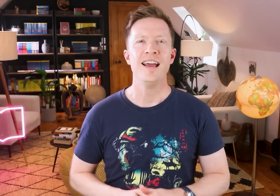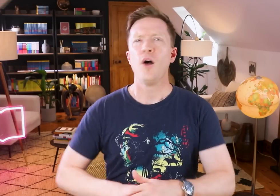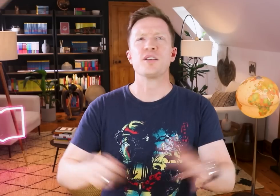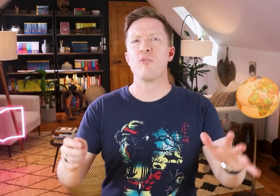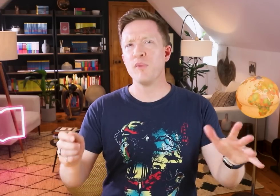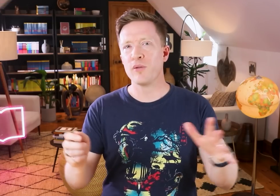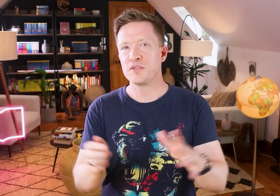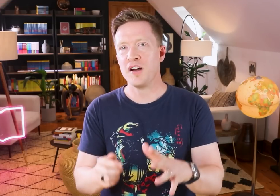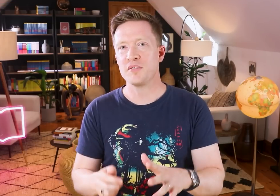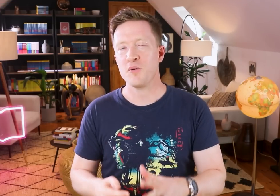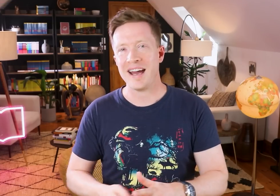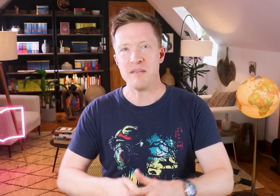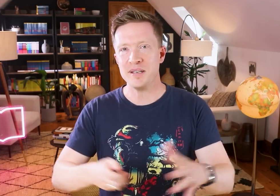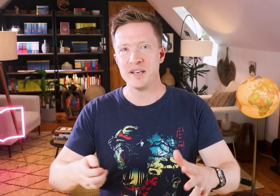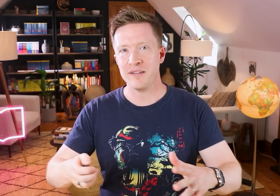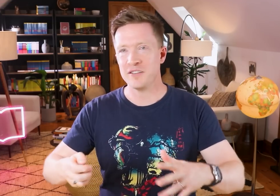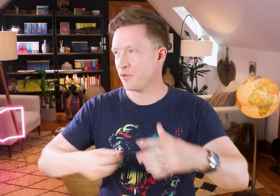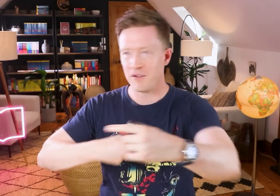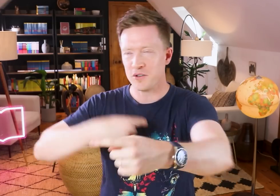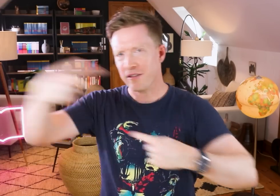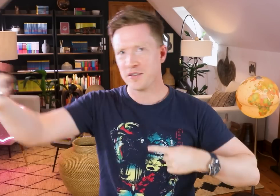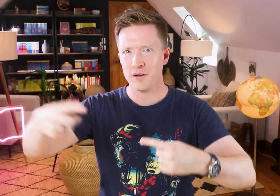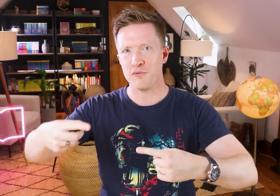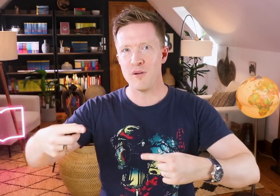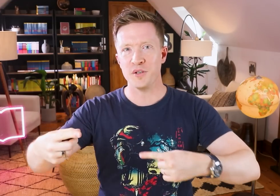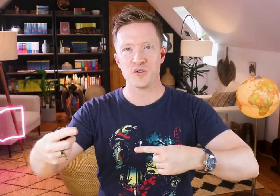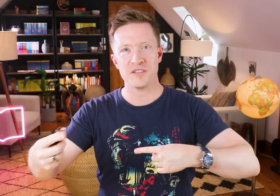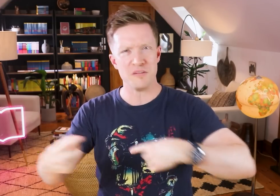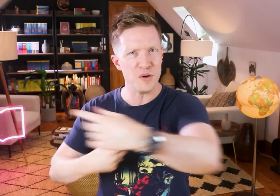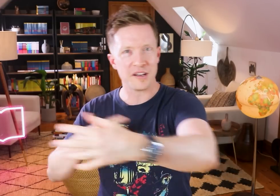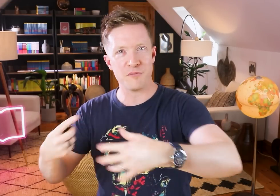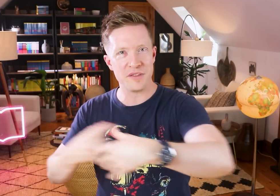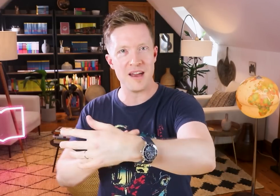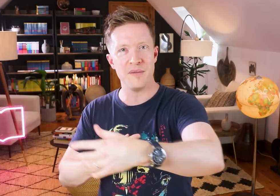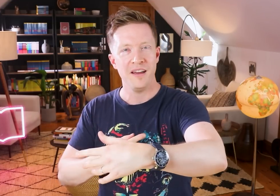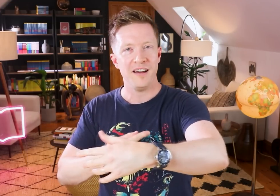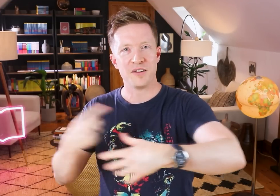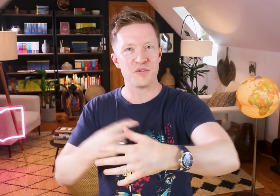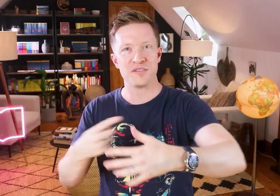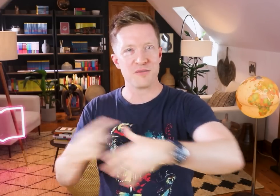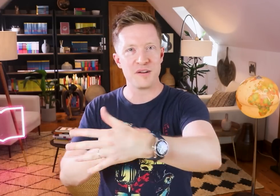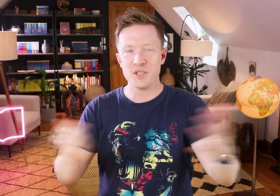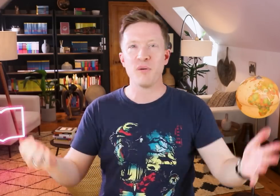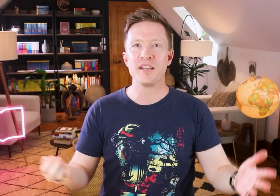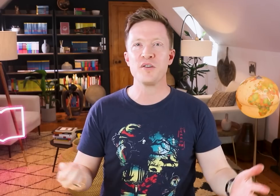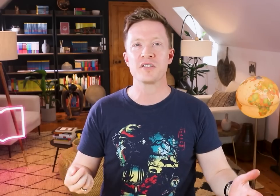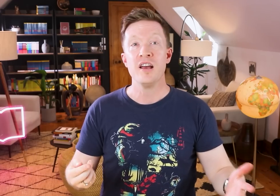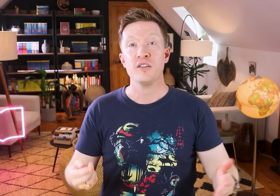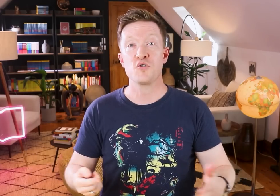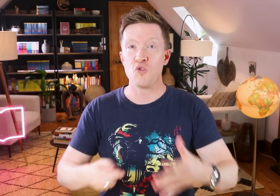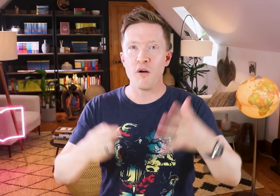Okay, so remember all those times that you were at a busy event and your friends on the other side of the room and you tried to communicate with them across the crowd? You probably used strong